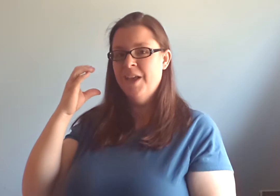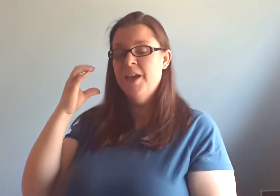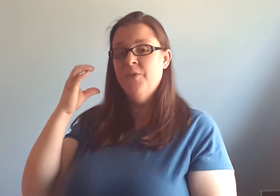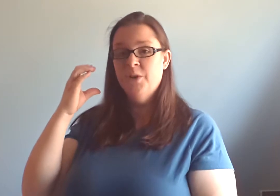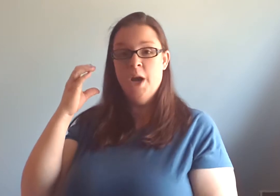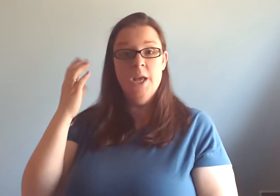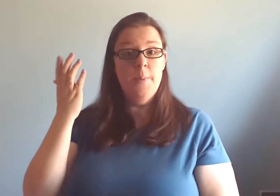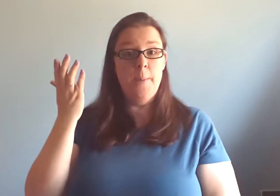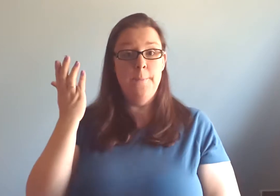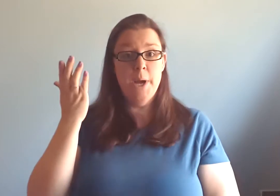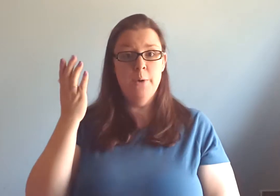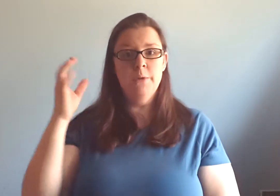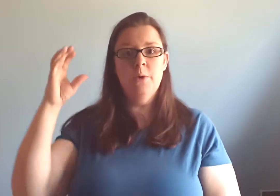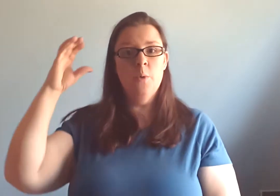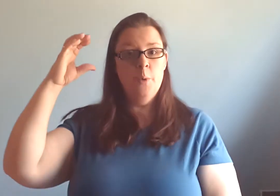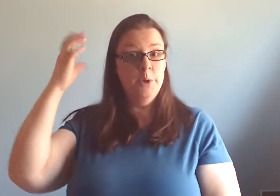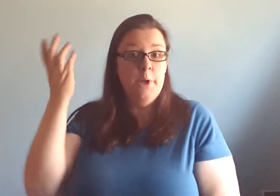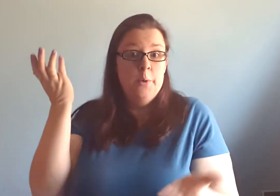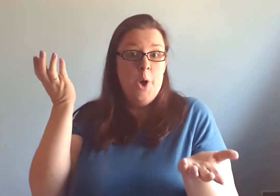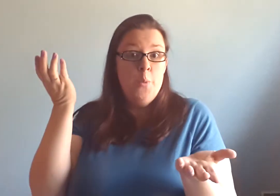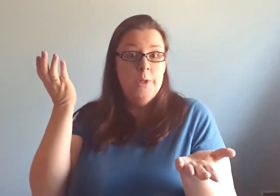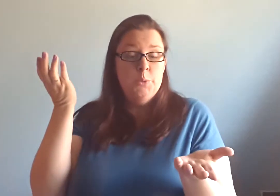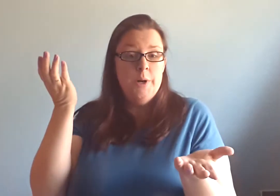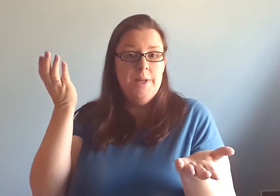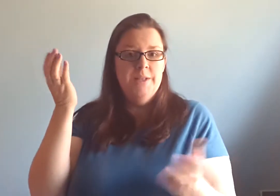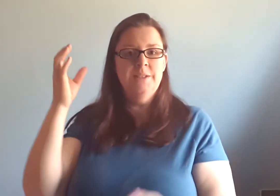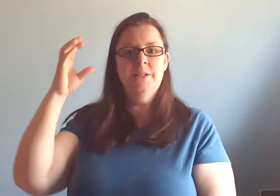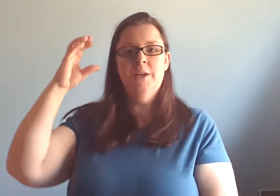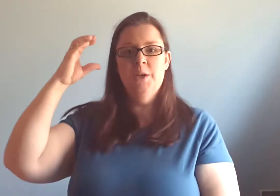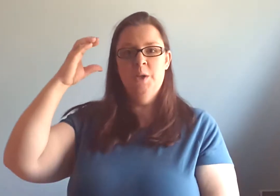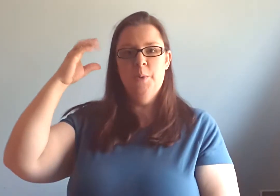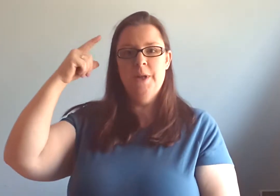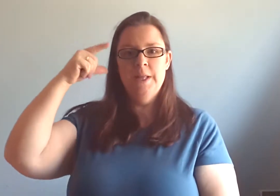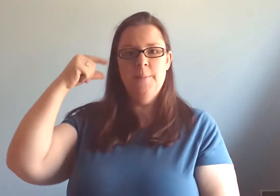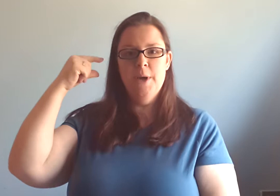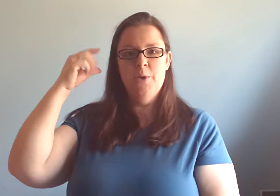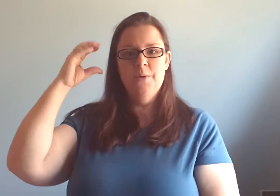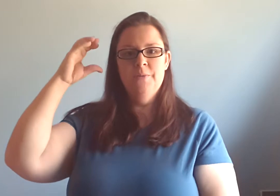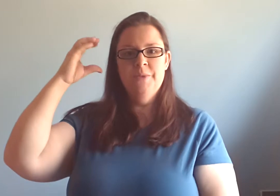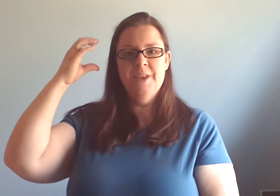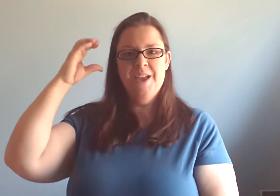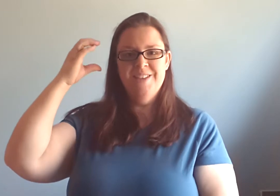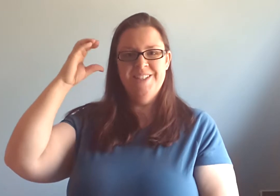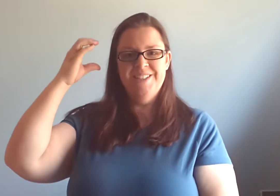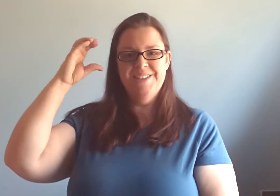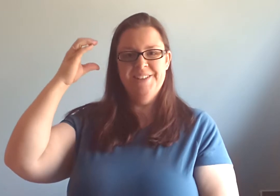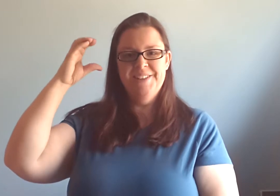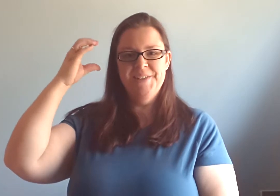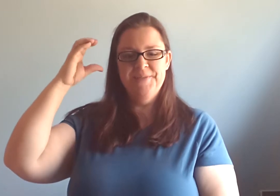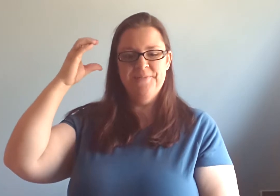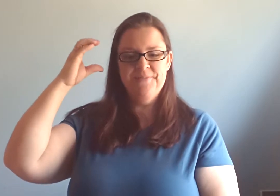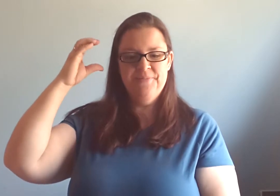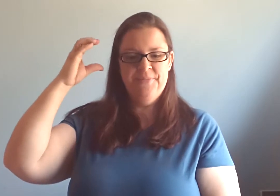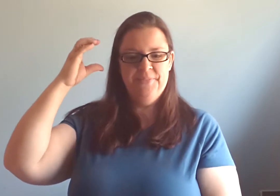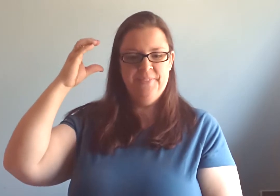If you're talking about both, or you don't know which one it is, you put it in the middle. Cousin.